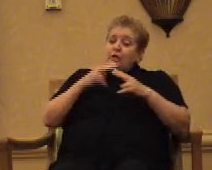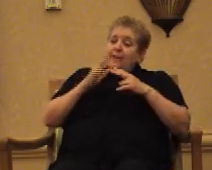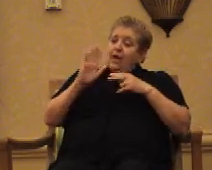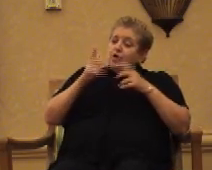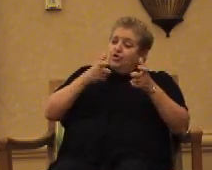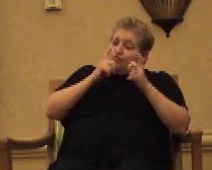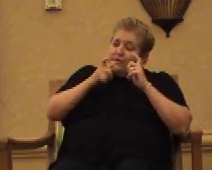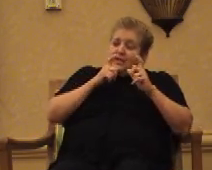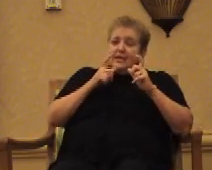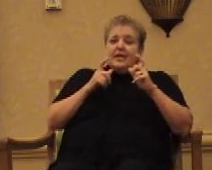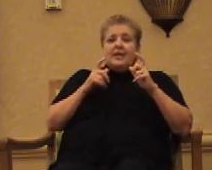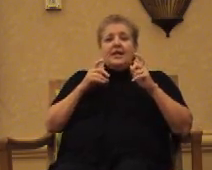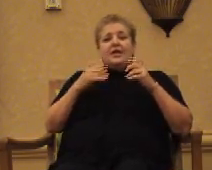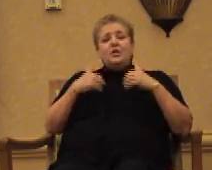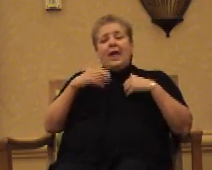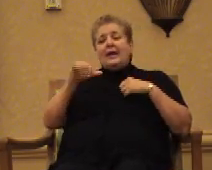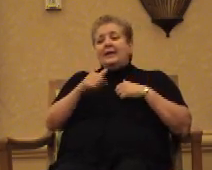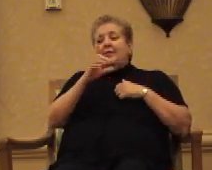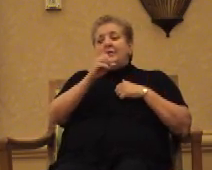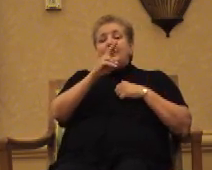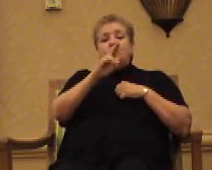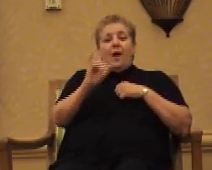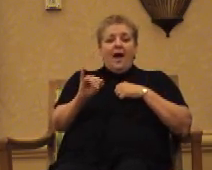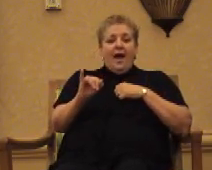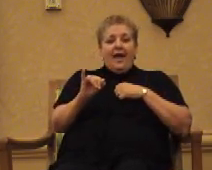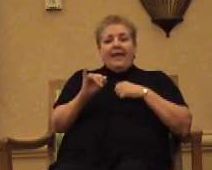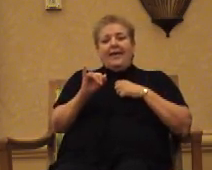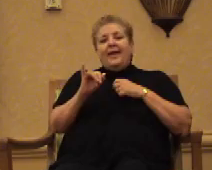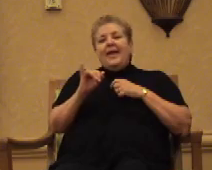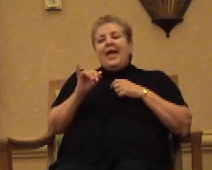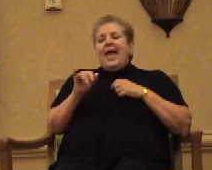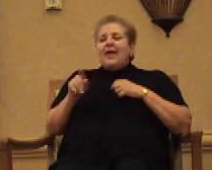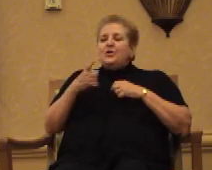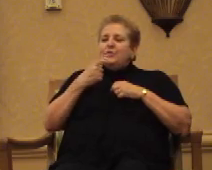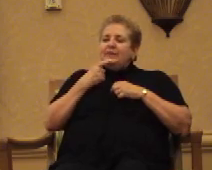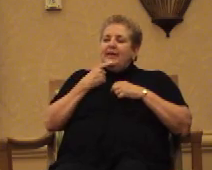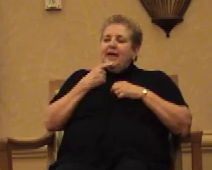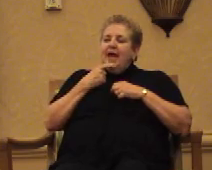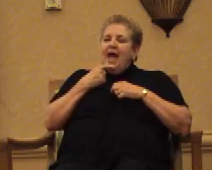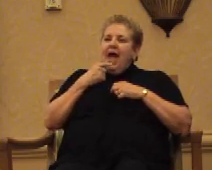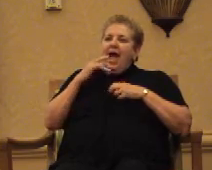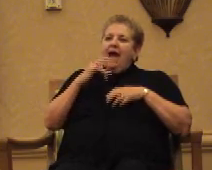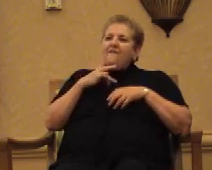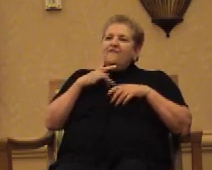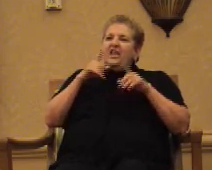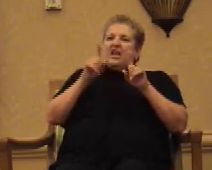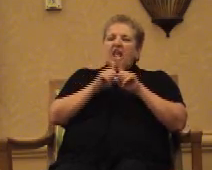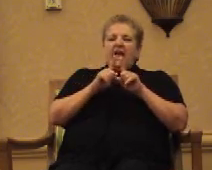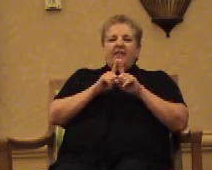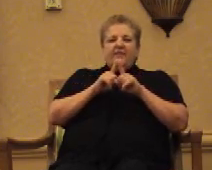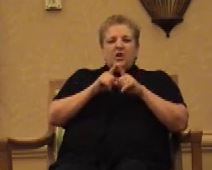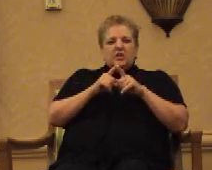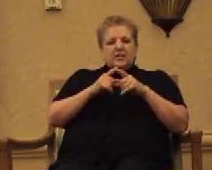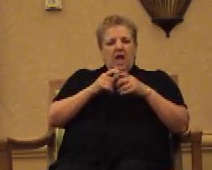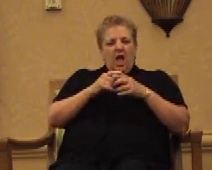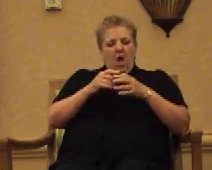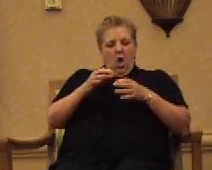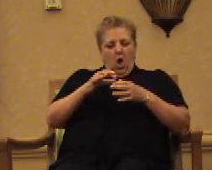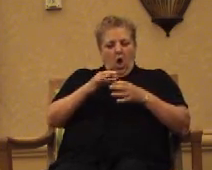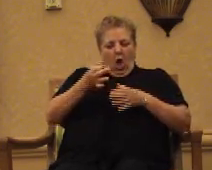had another drunk driving by this point, but she said, you said, I feel like there's a hole in my soul. And she said,